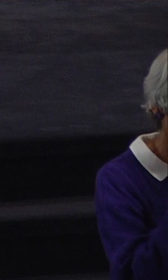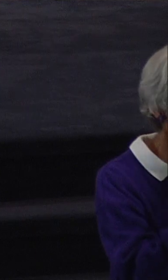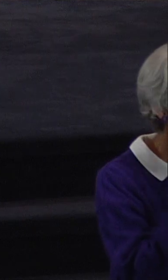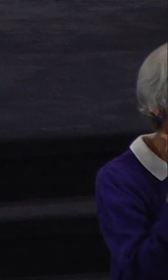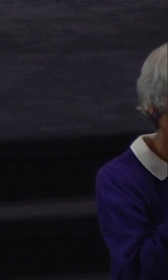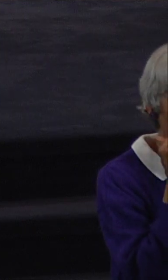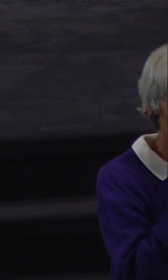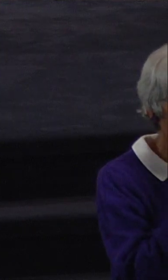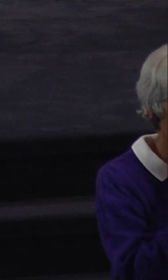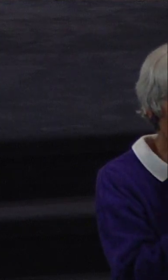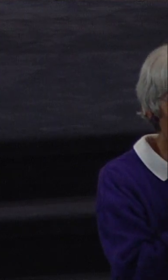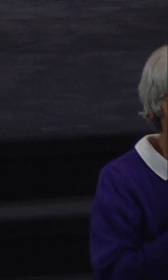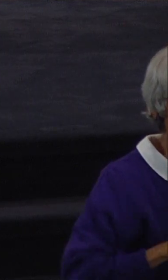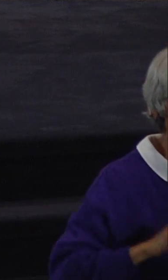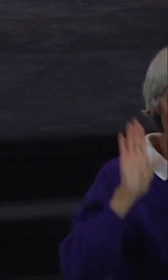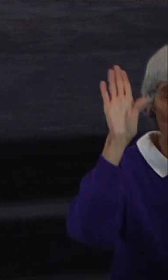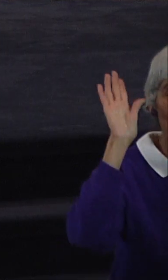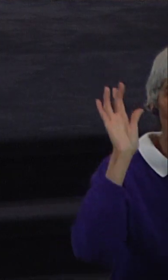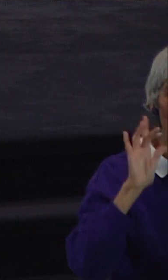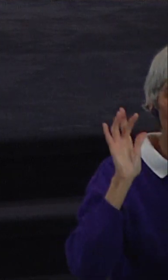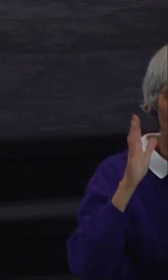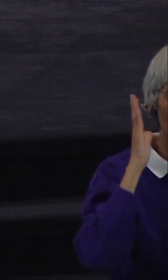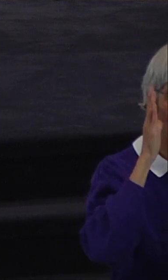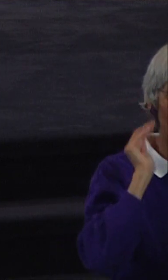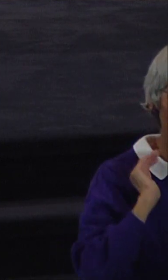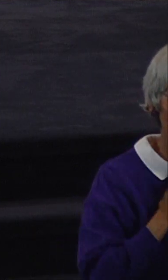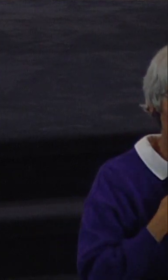day. Lord, in your mercy.